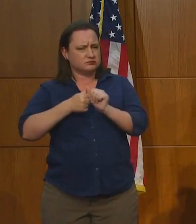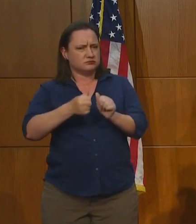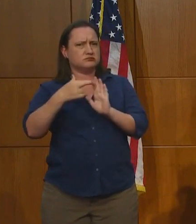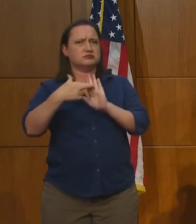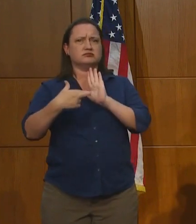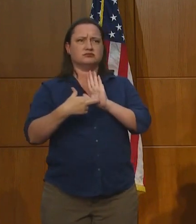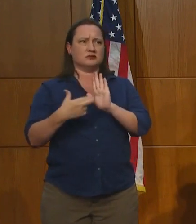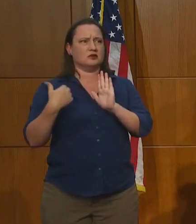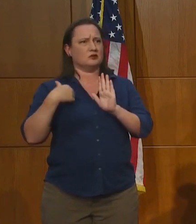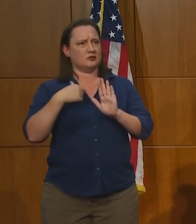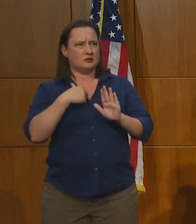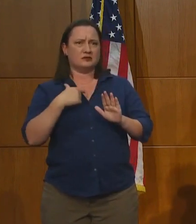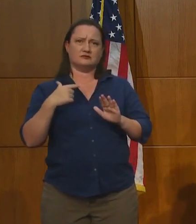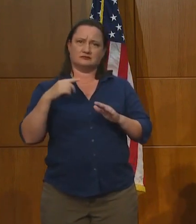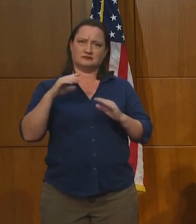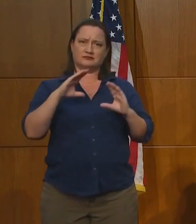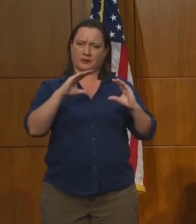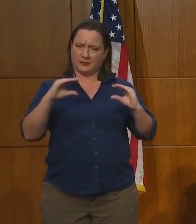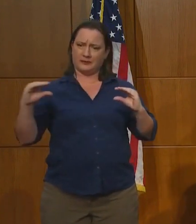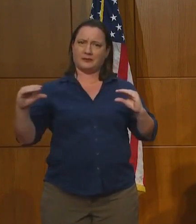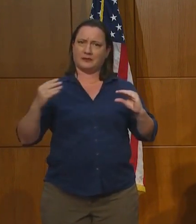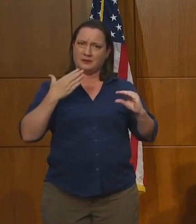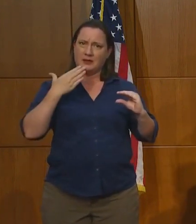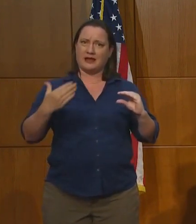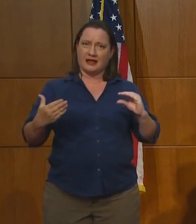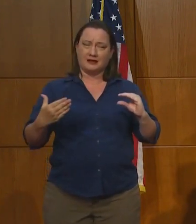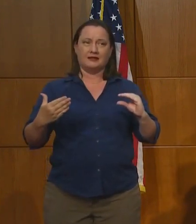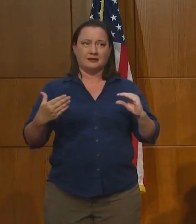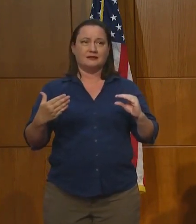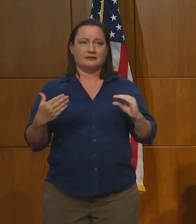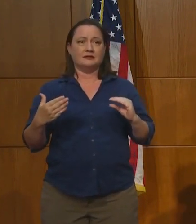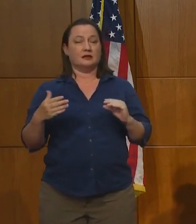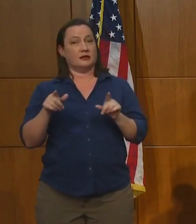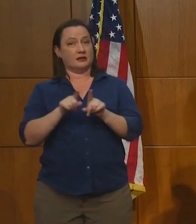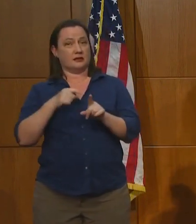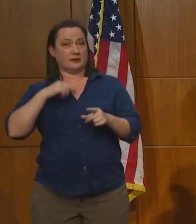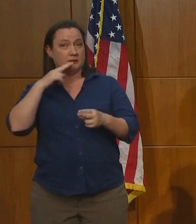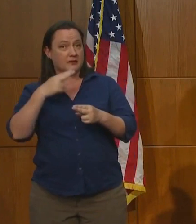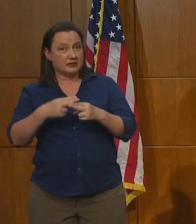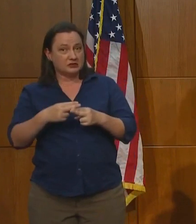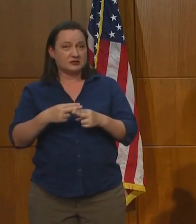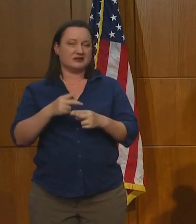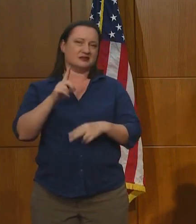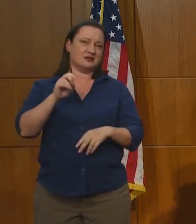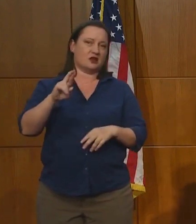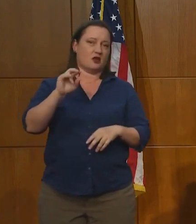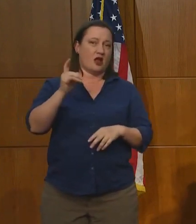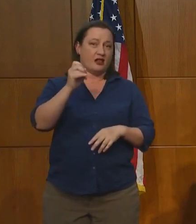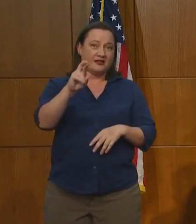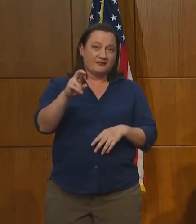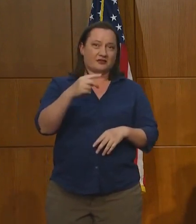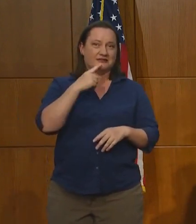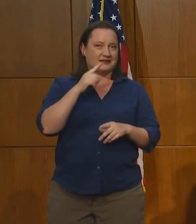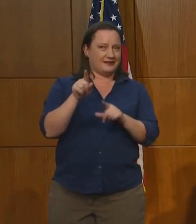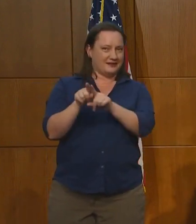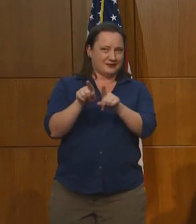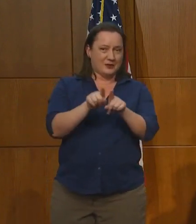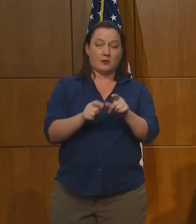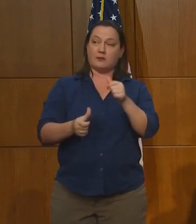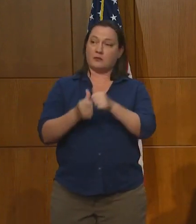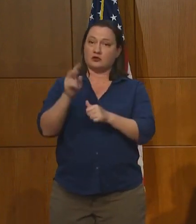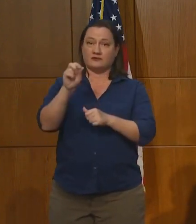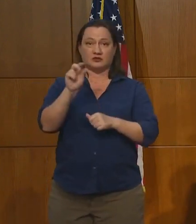said earlier, and as Dr. Oliver said, most people in Virginia are doing the right thing, but there is an issue with noncompliance.